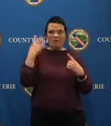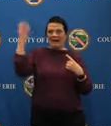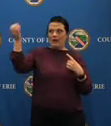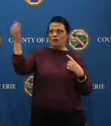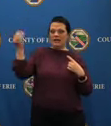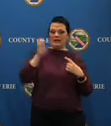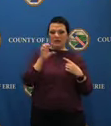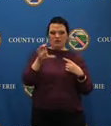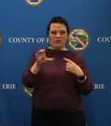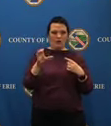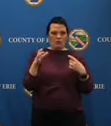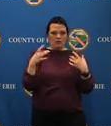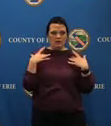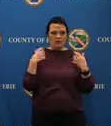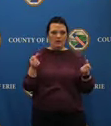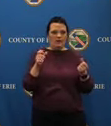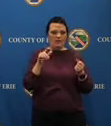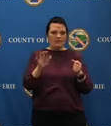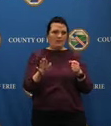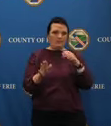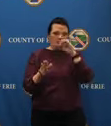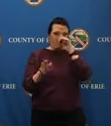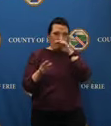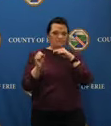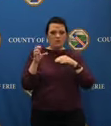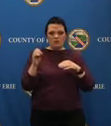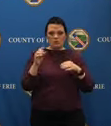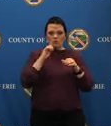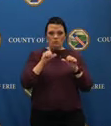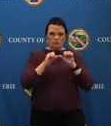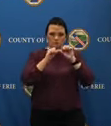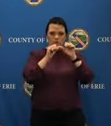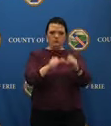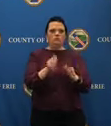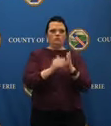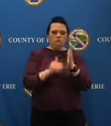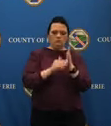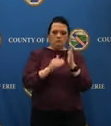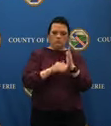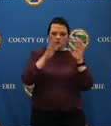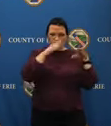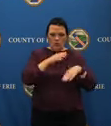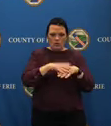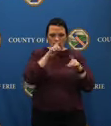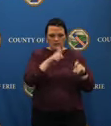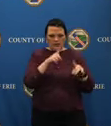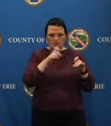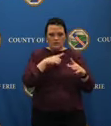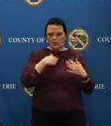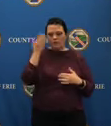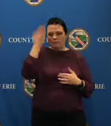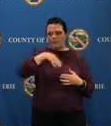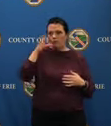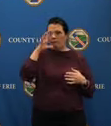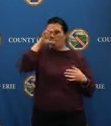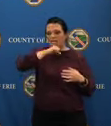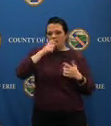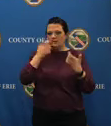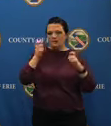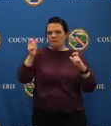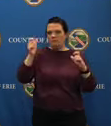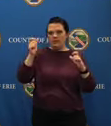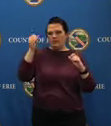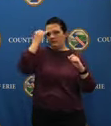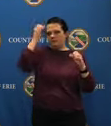outside the Erie County Public Health Lab. So the constant focusing on testing is missing the big picture, which is we need to stop the